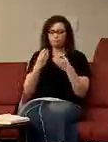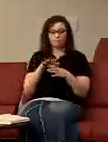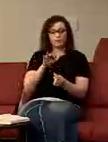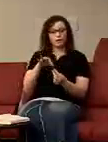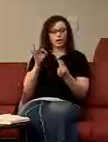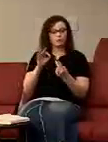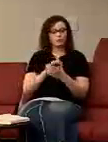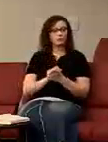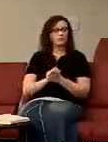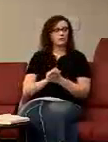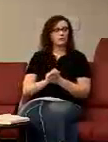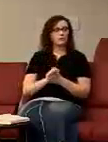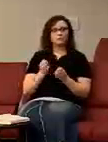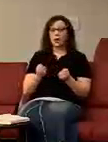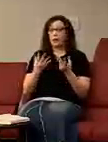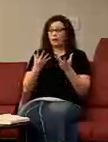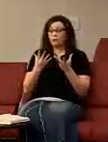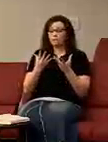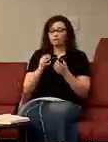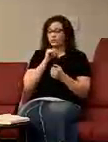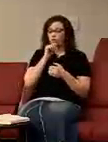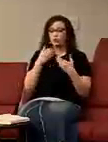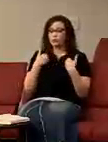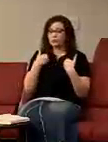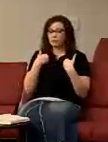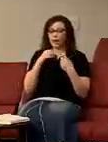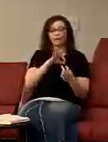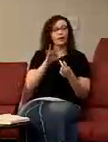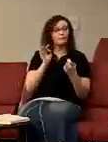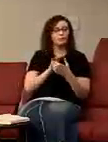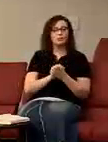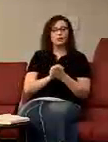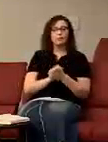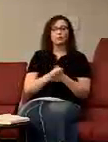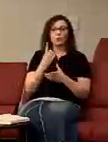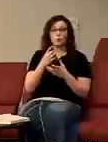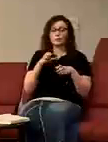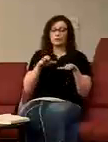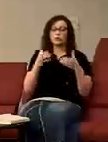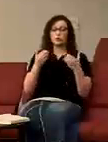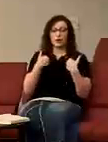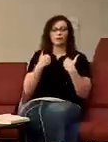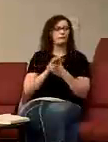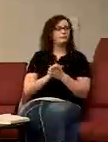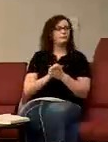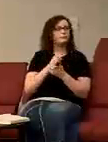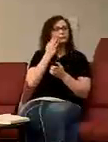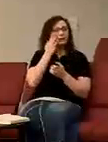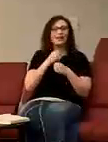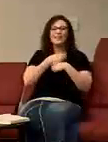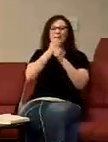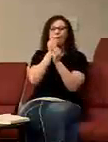a lot of them don't have options, right? Like eyes and stuff. But the ones that do, they have a lot of options. Anyway, they come together and they make a new